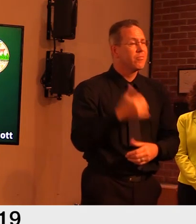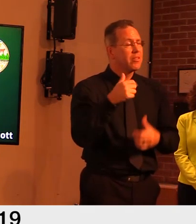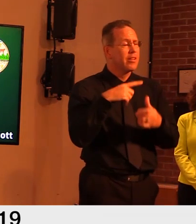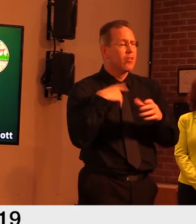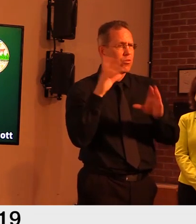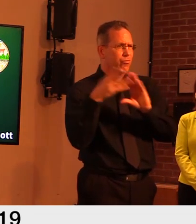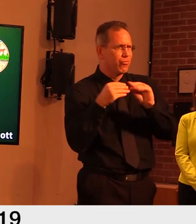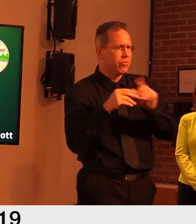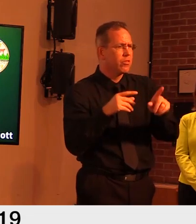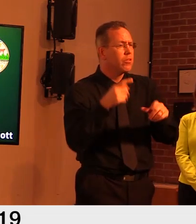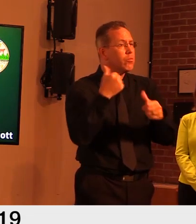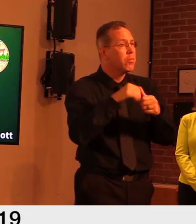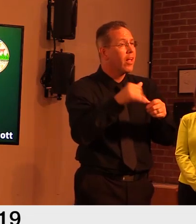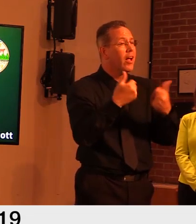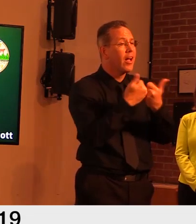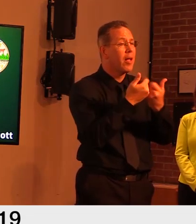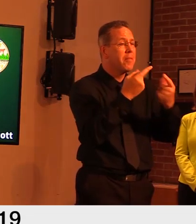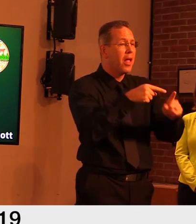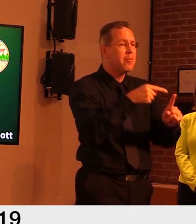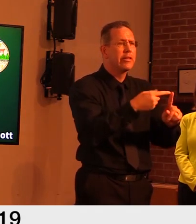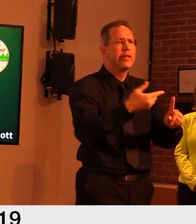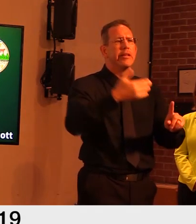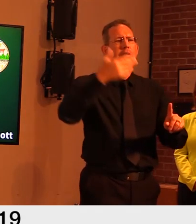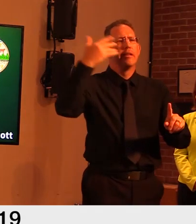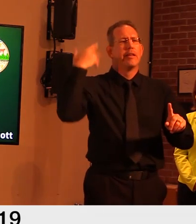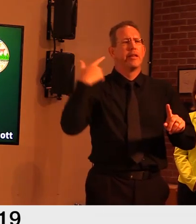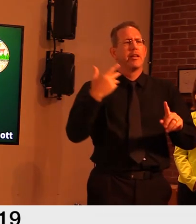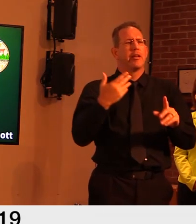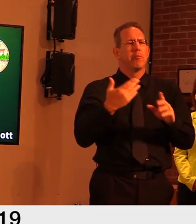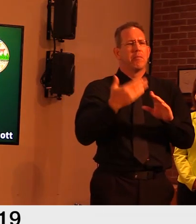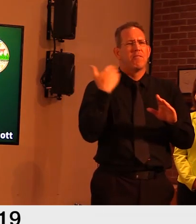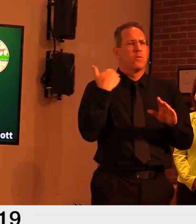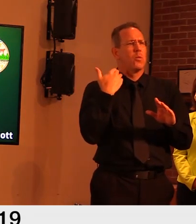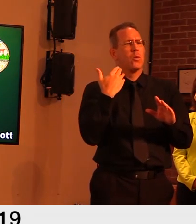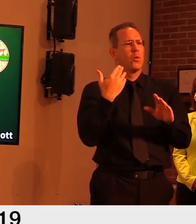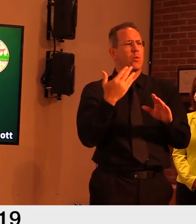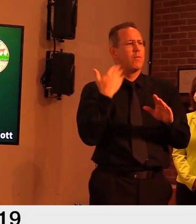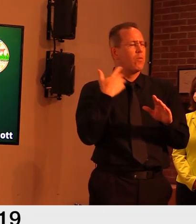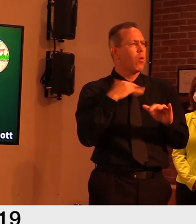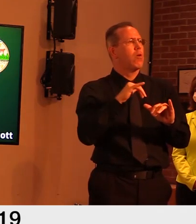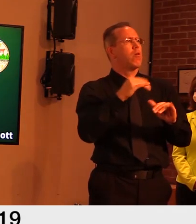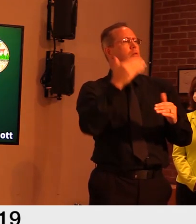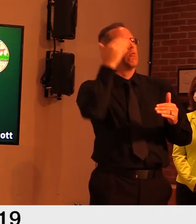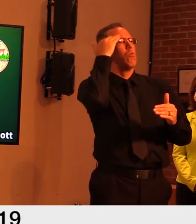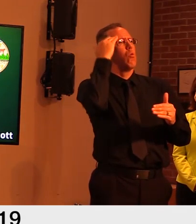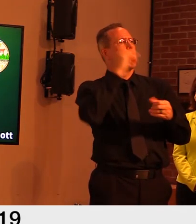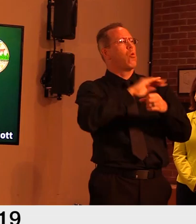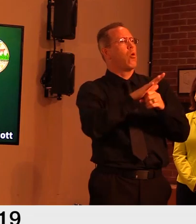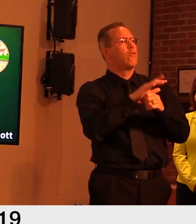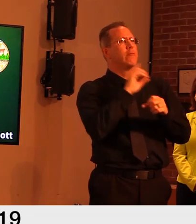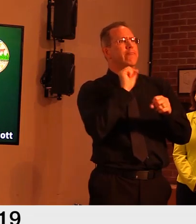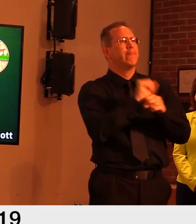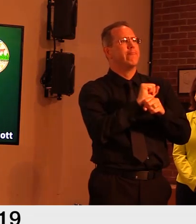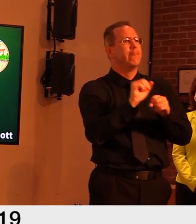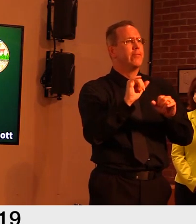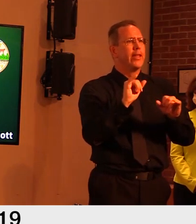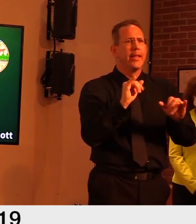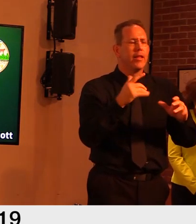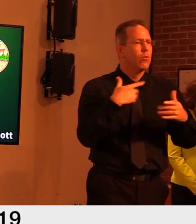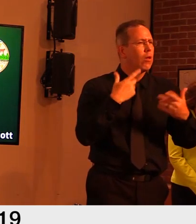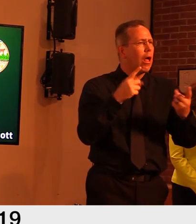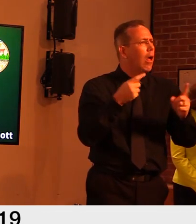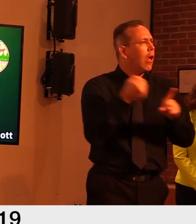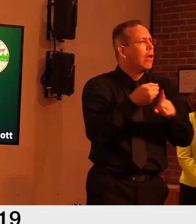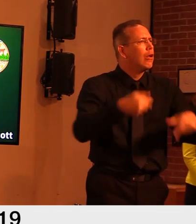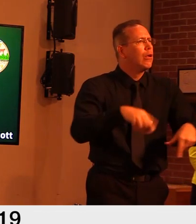the health department reviewing this in light of this reporting? Yeah, let Commissioner Levine answer that, but I just want to remind